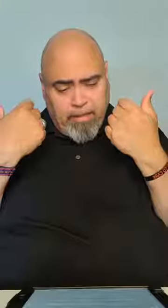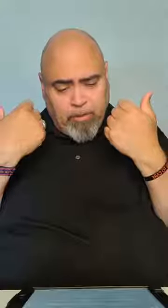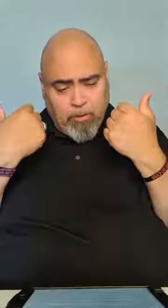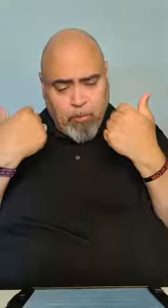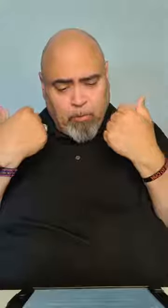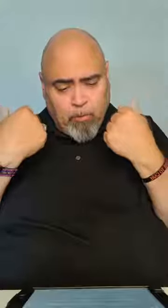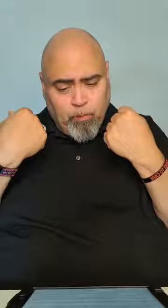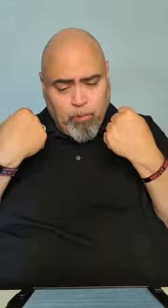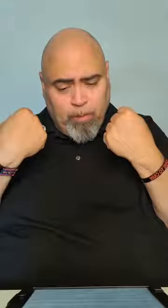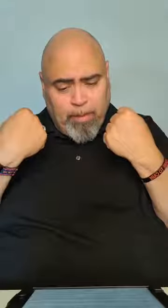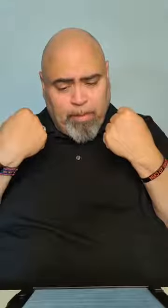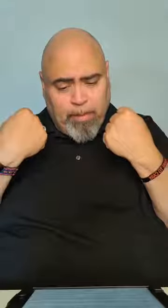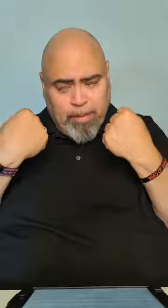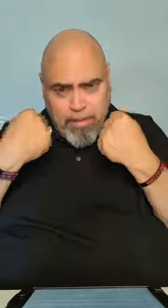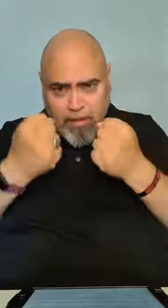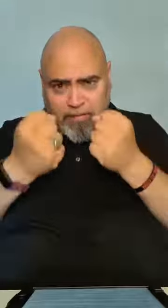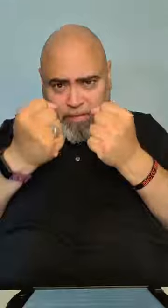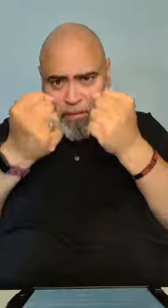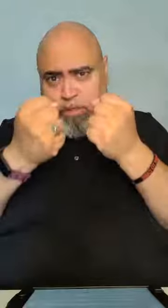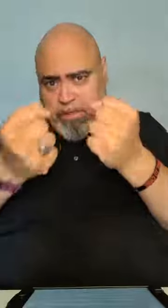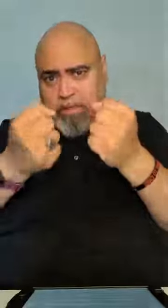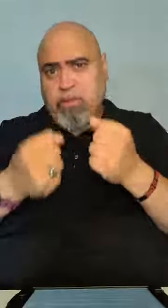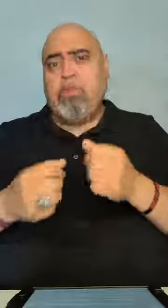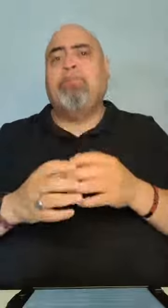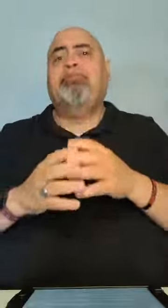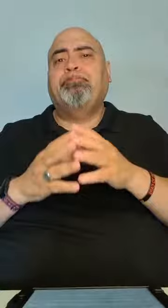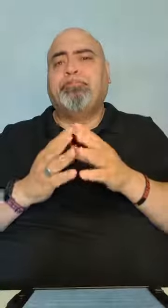And so none of these will he lose.